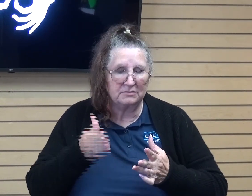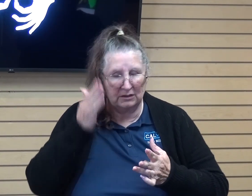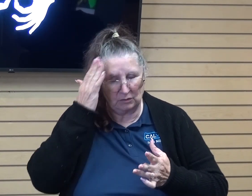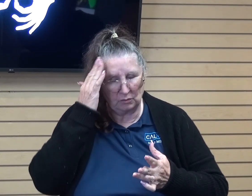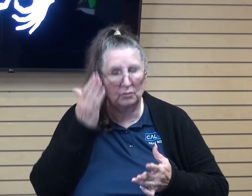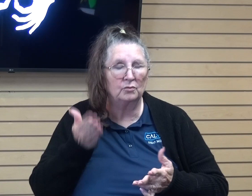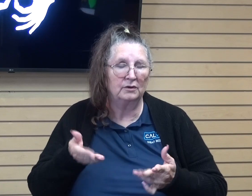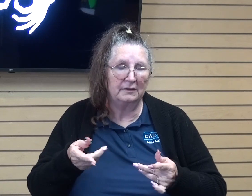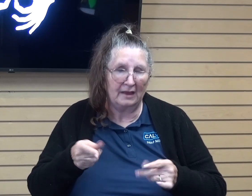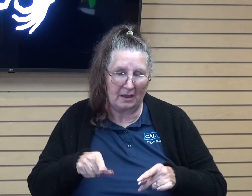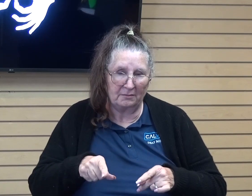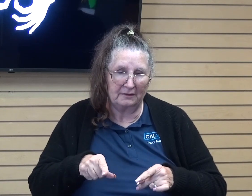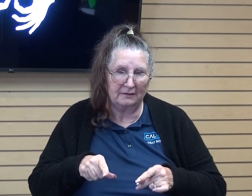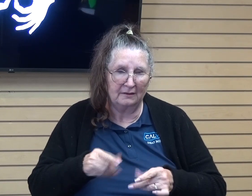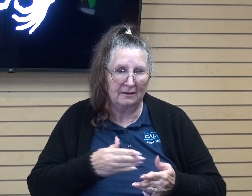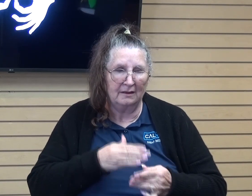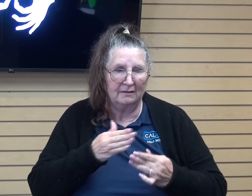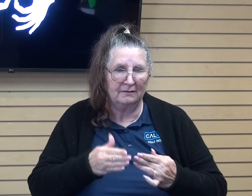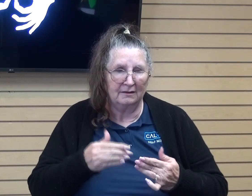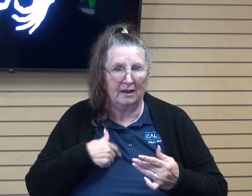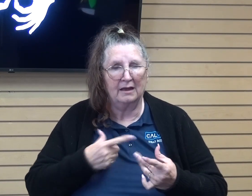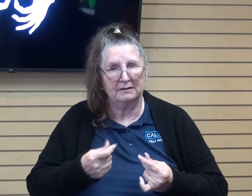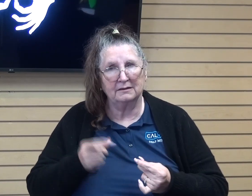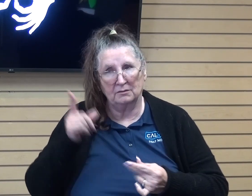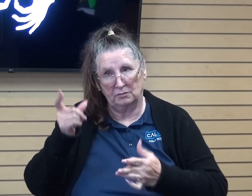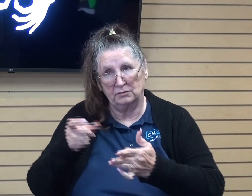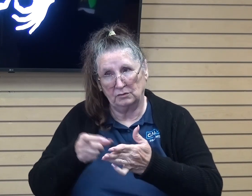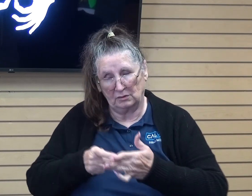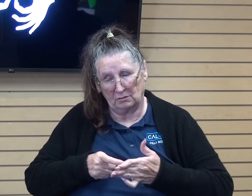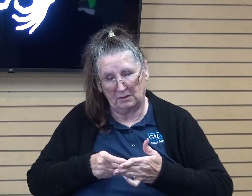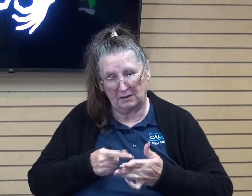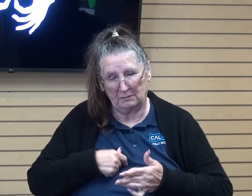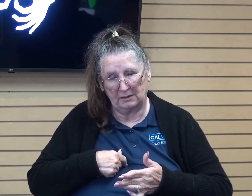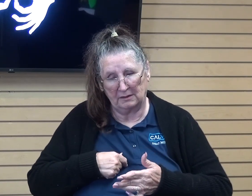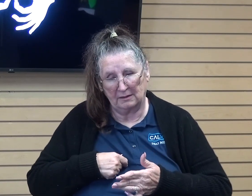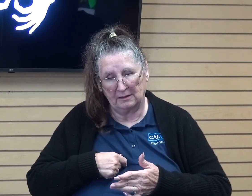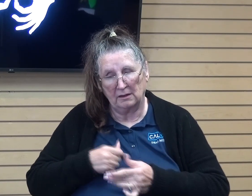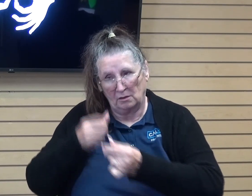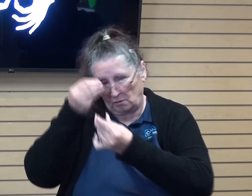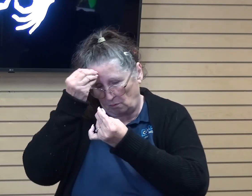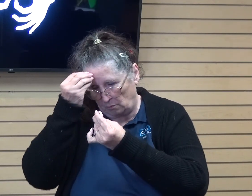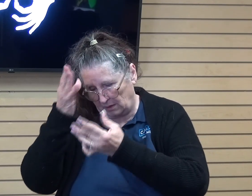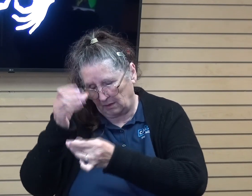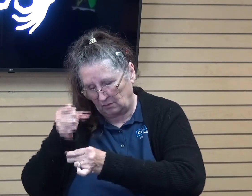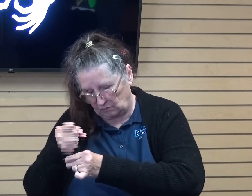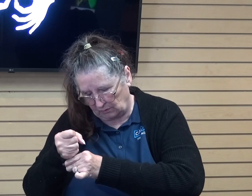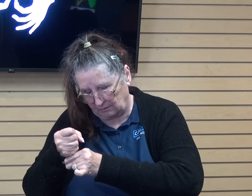then at the end, I did as I was commanded. He knew what was coming, and he still trusted the Lord enough to just do